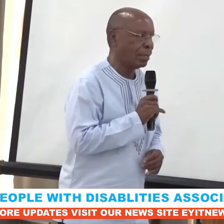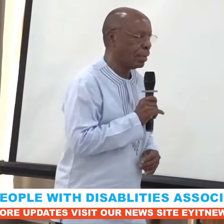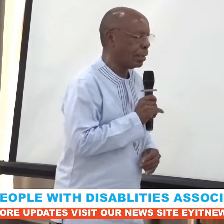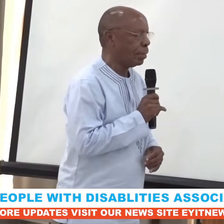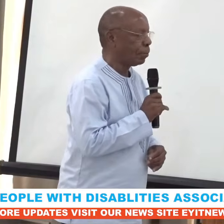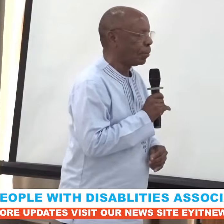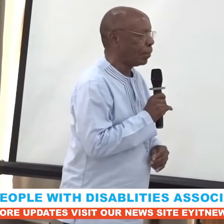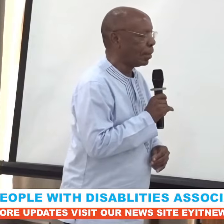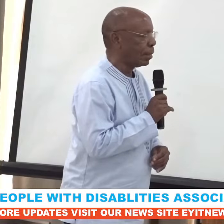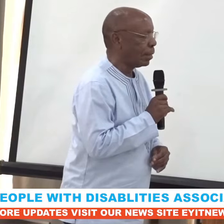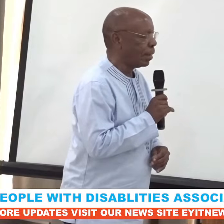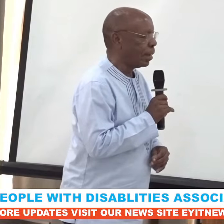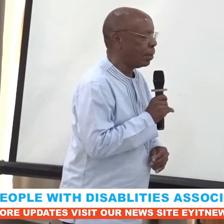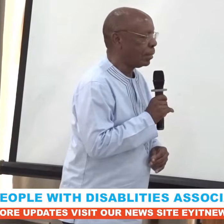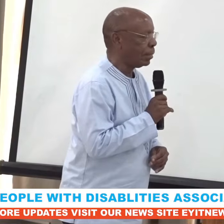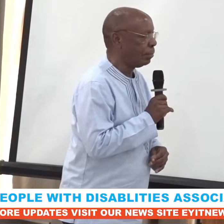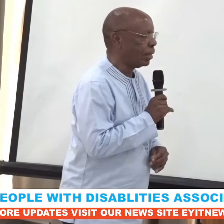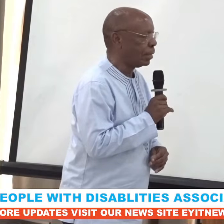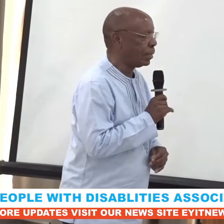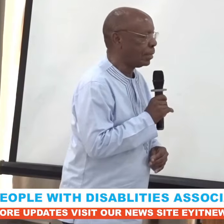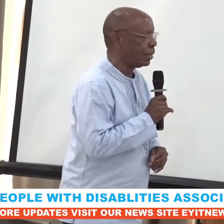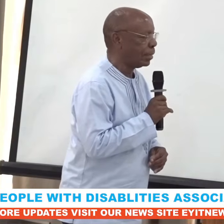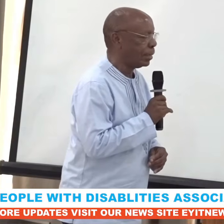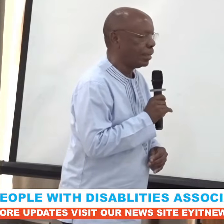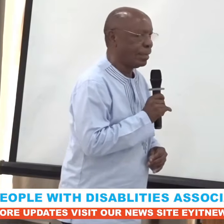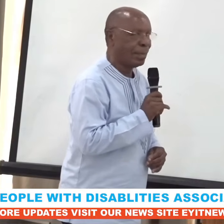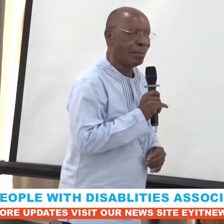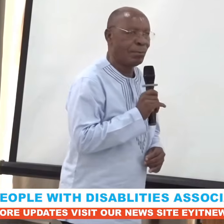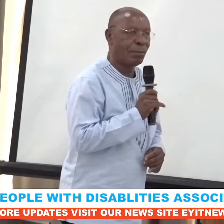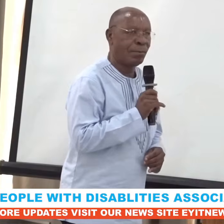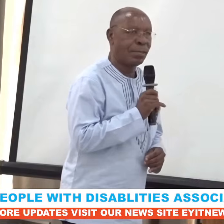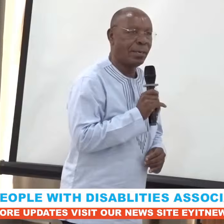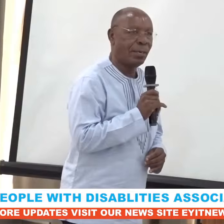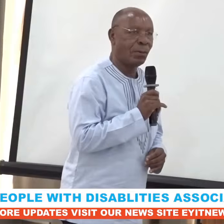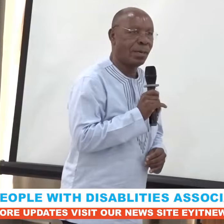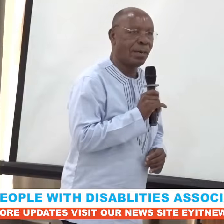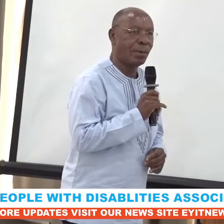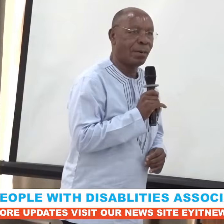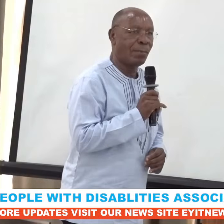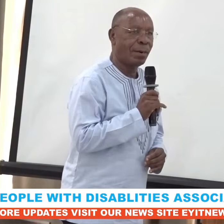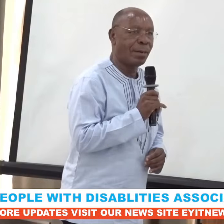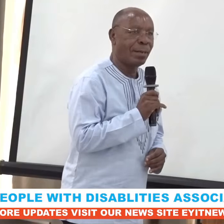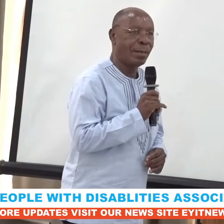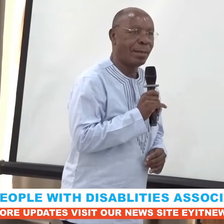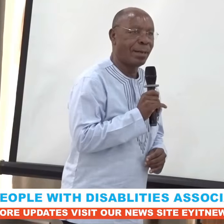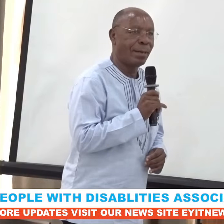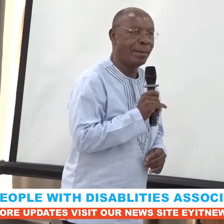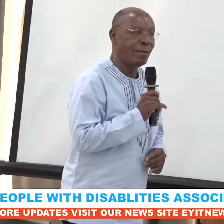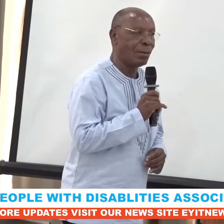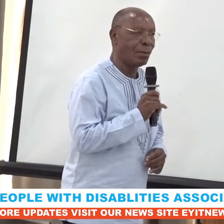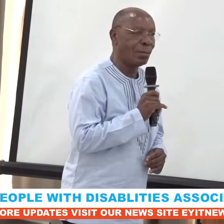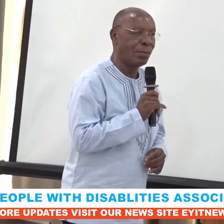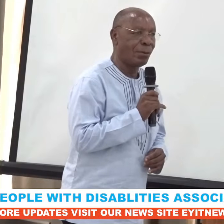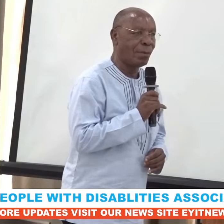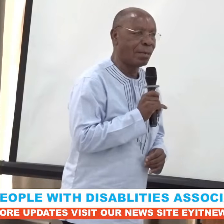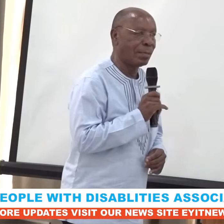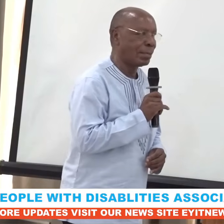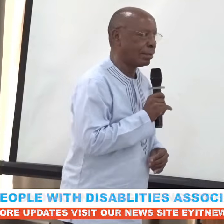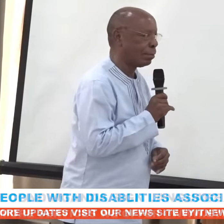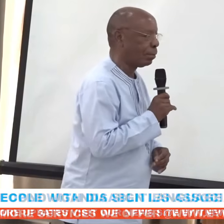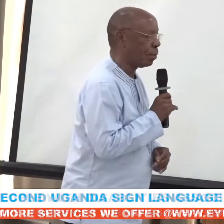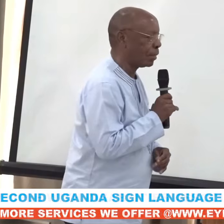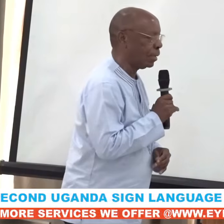note, our chief guest, Professor Nixon Kamkama, can give the closing